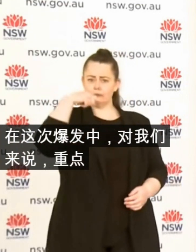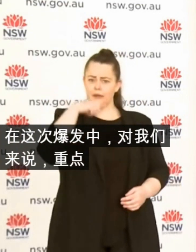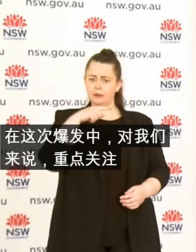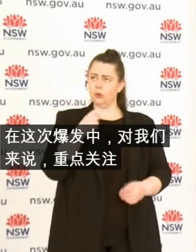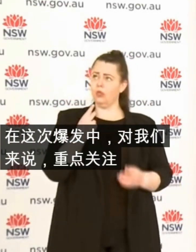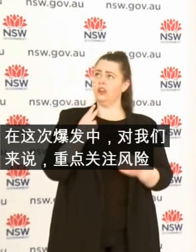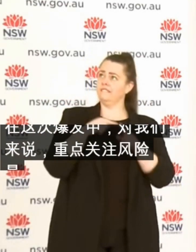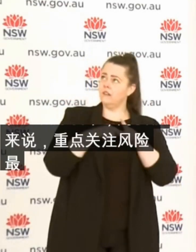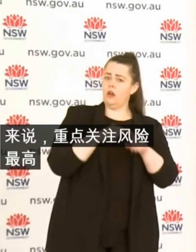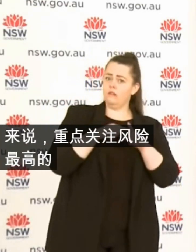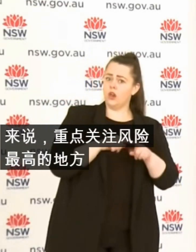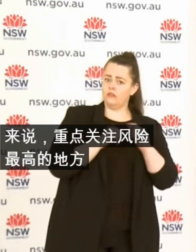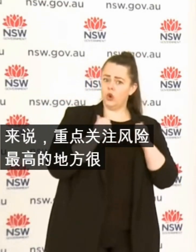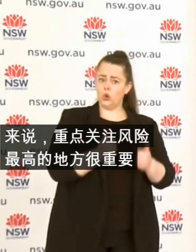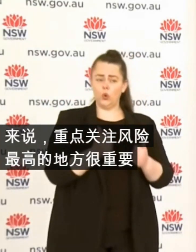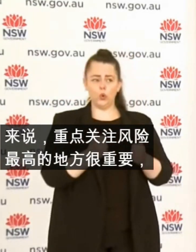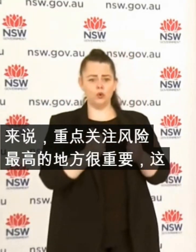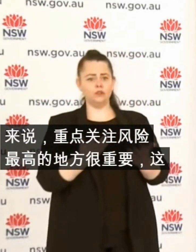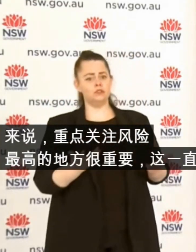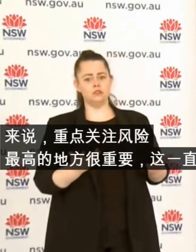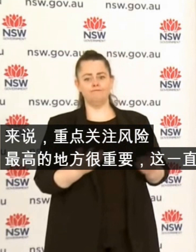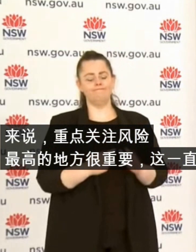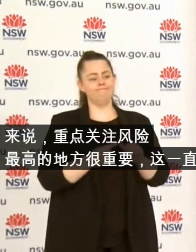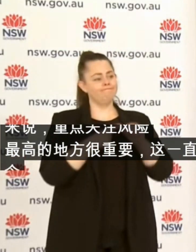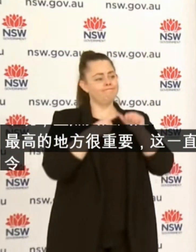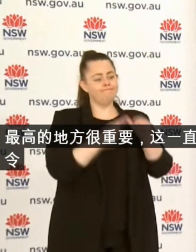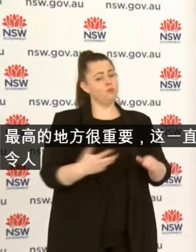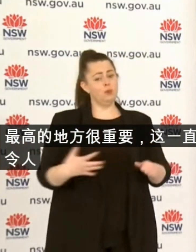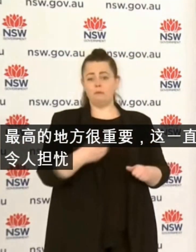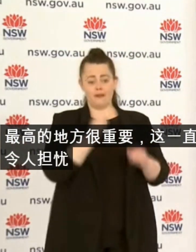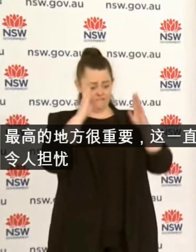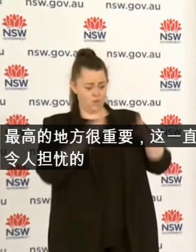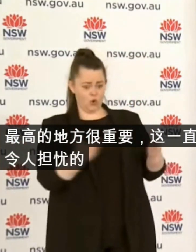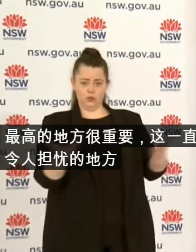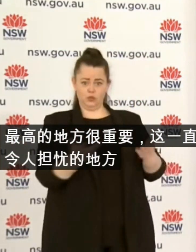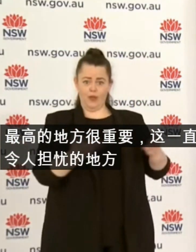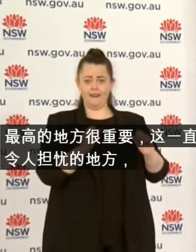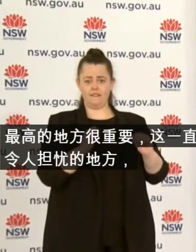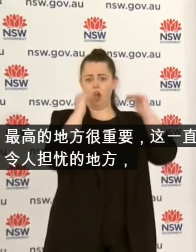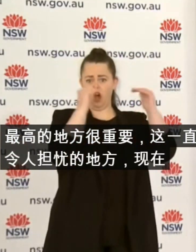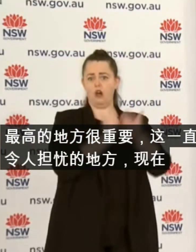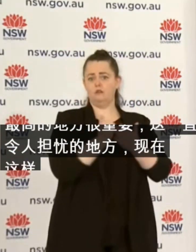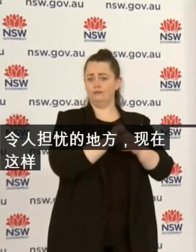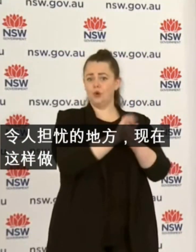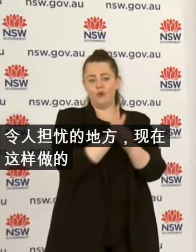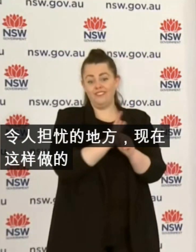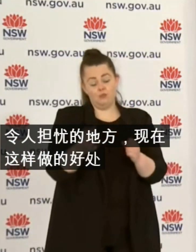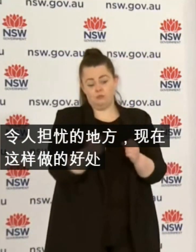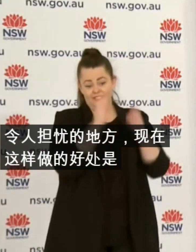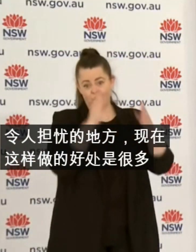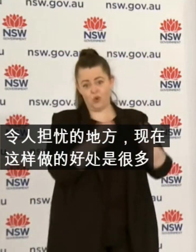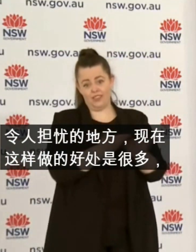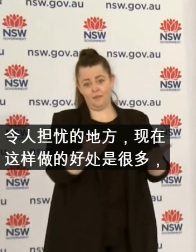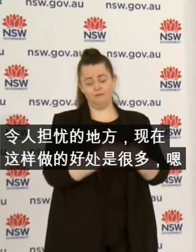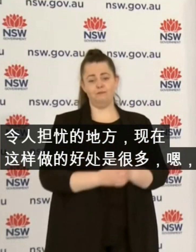on places where the risk is highest, and that's been where in those LGAs of concern. Now, the advantage of doing that